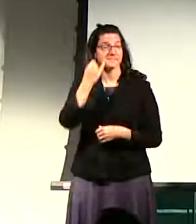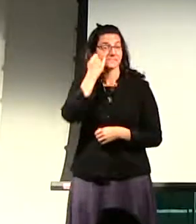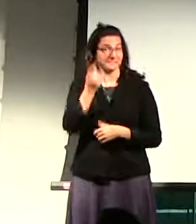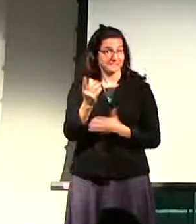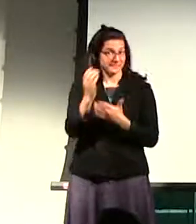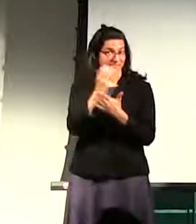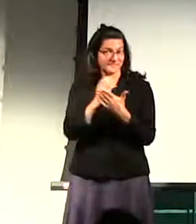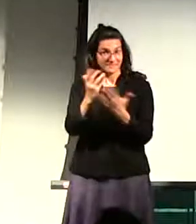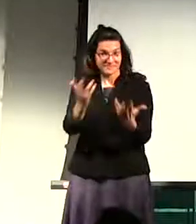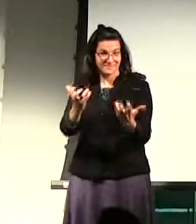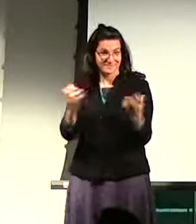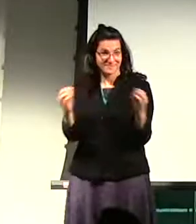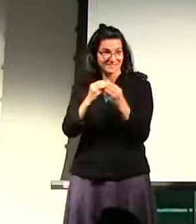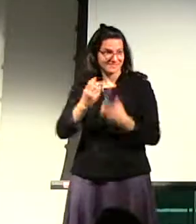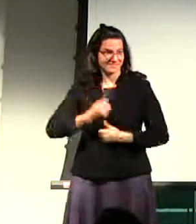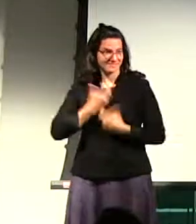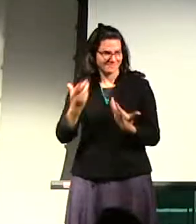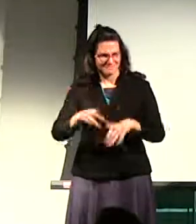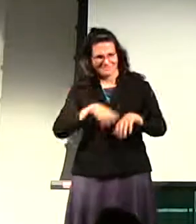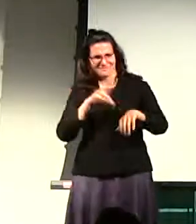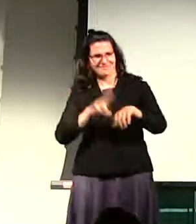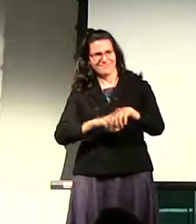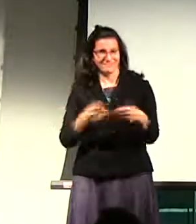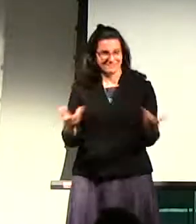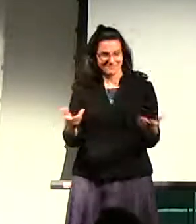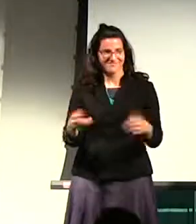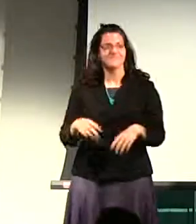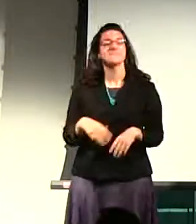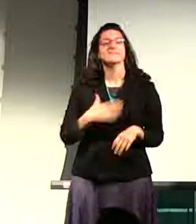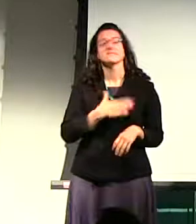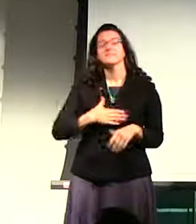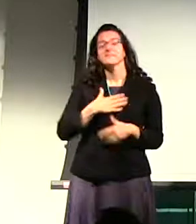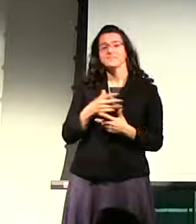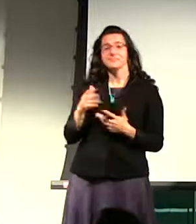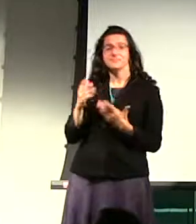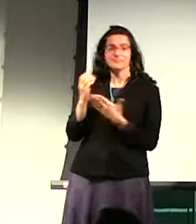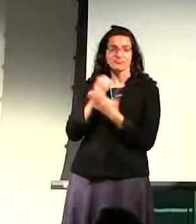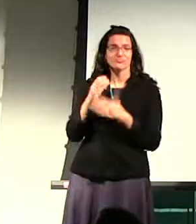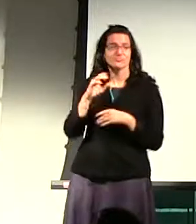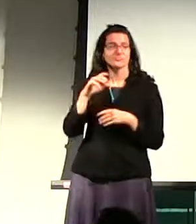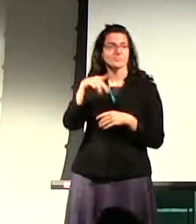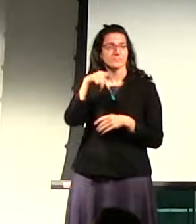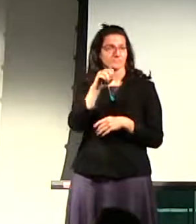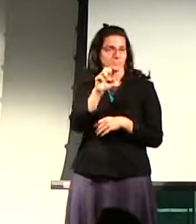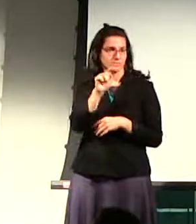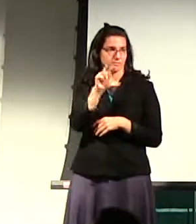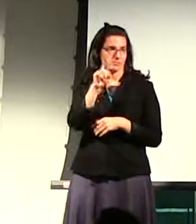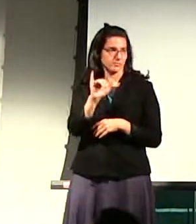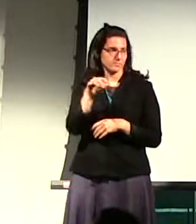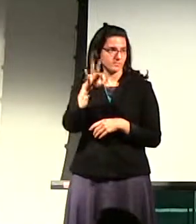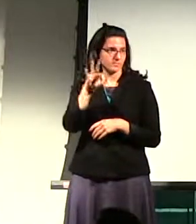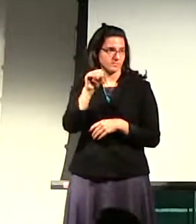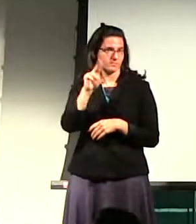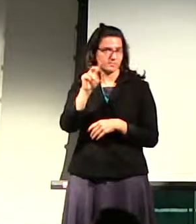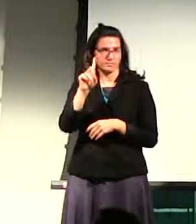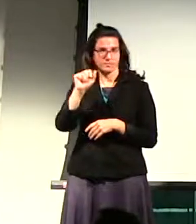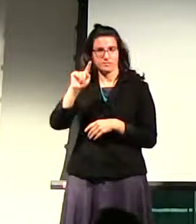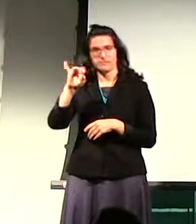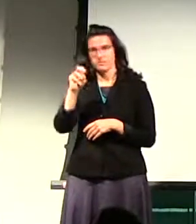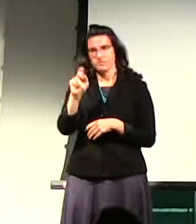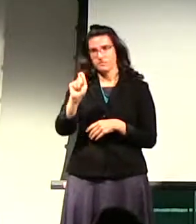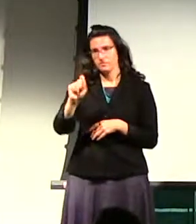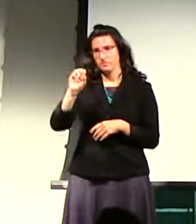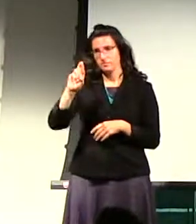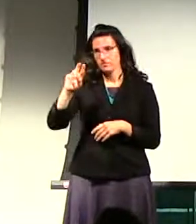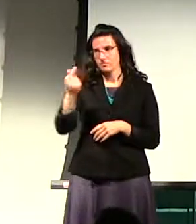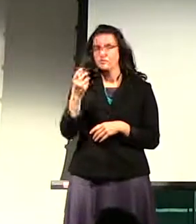why wouldn't you? Please check out our brochures or visit pelicanfoundation.org to learn more about free upcoming happenings